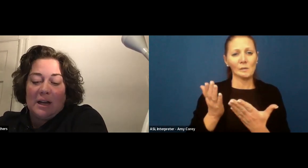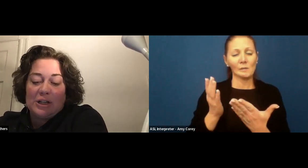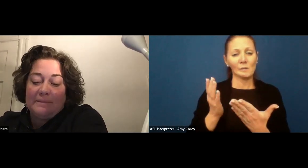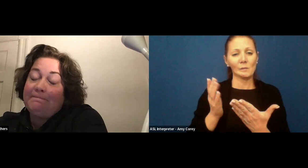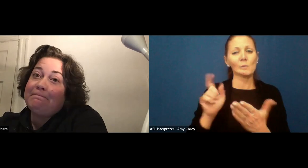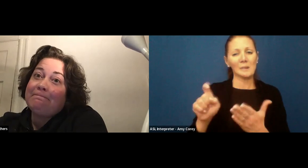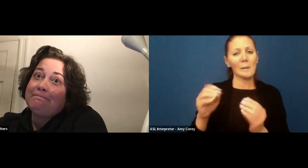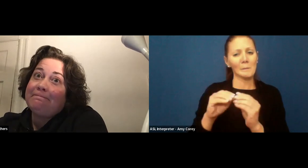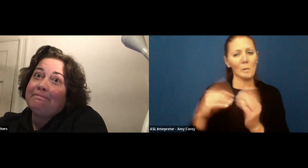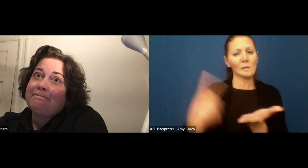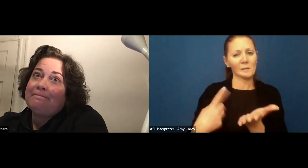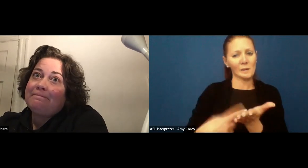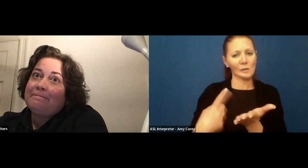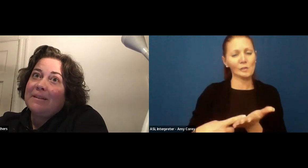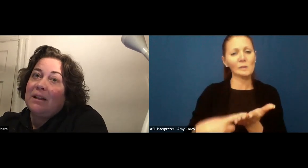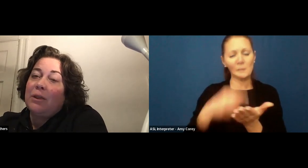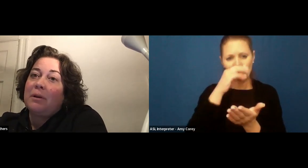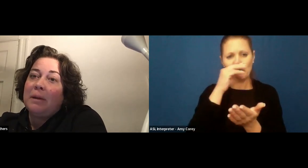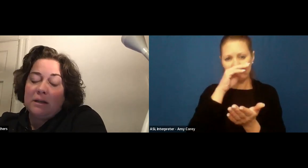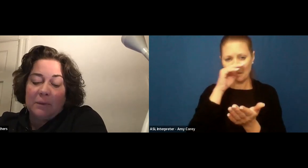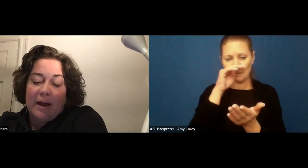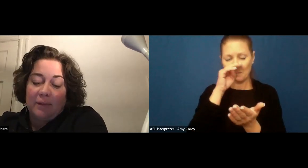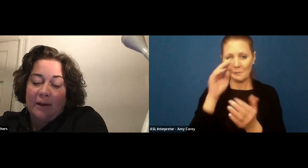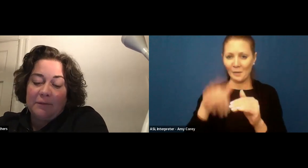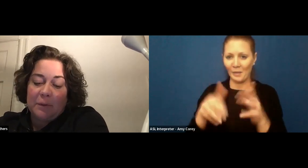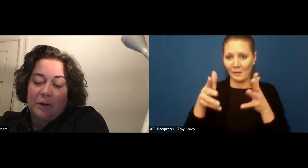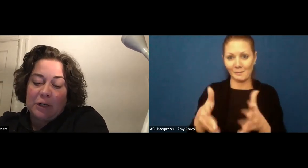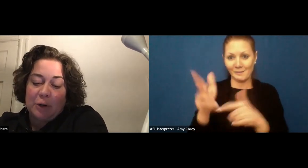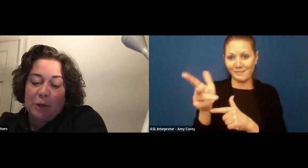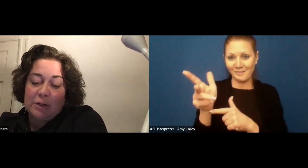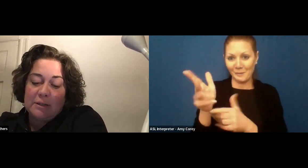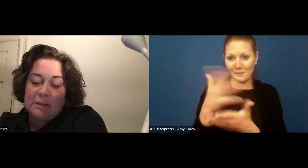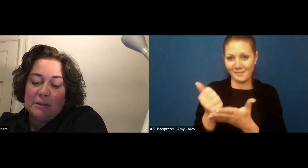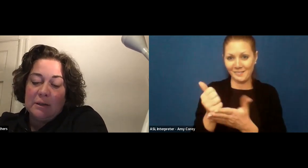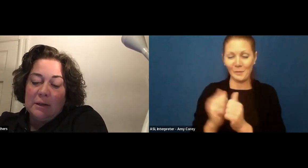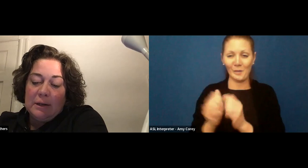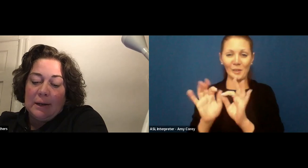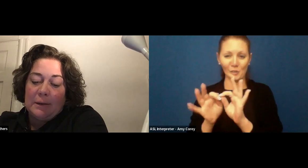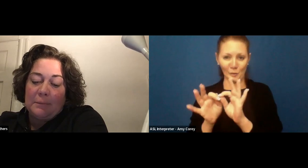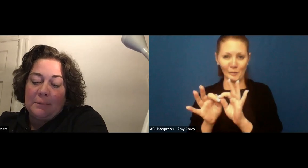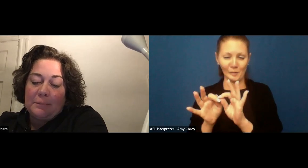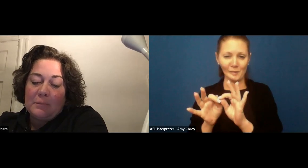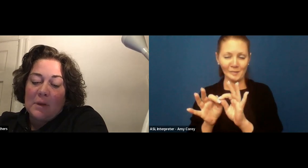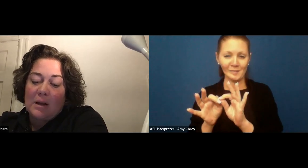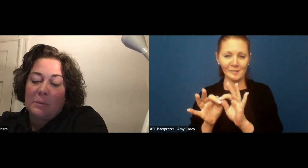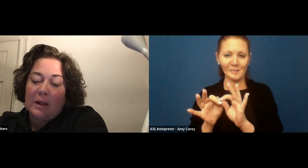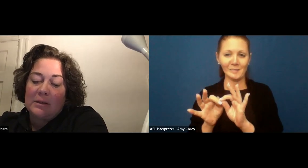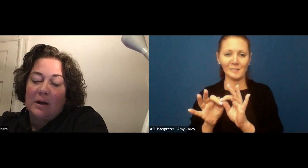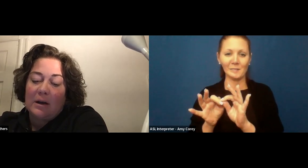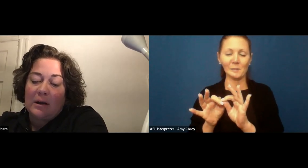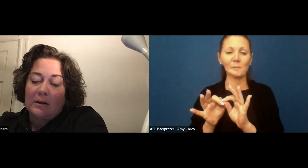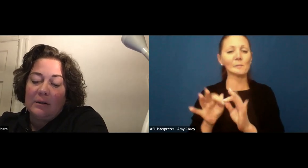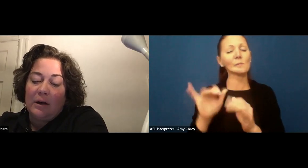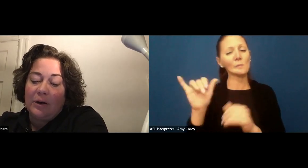more discussion in the 3 minutes we have left with our interpreters, as well